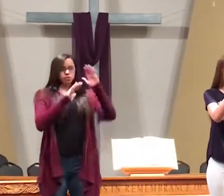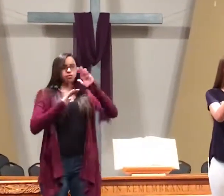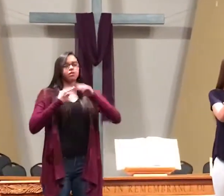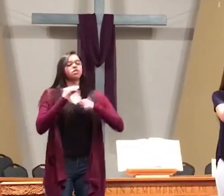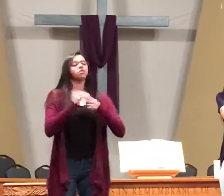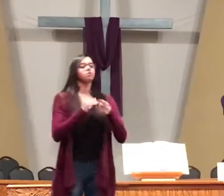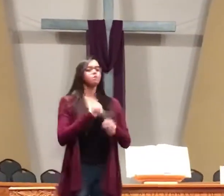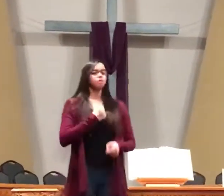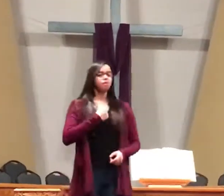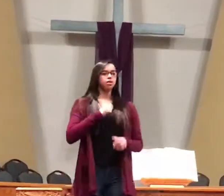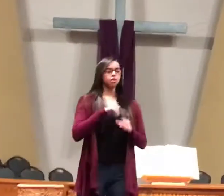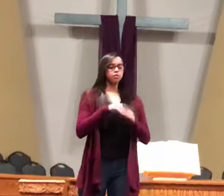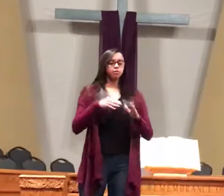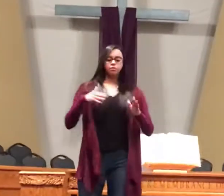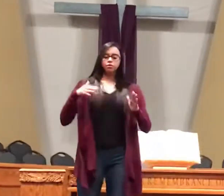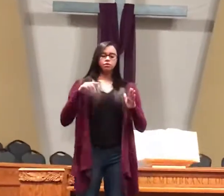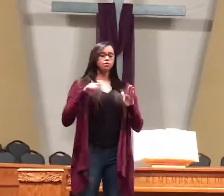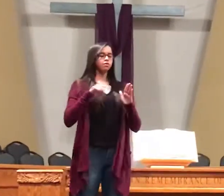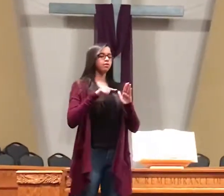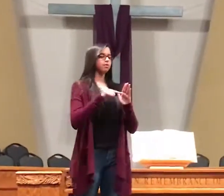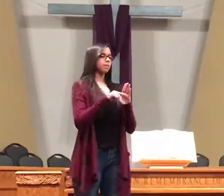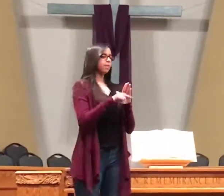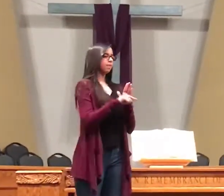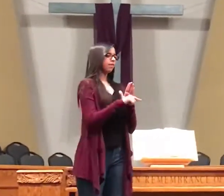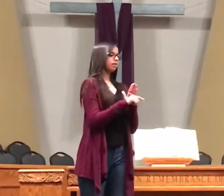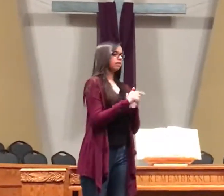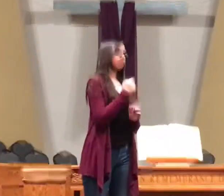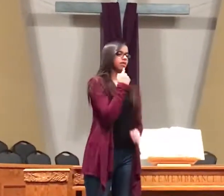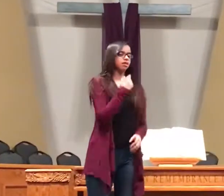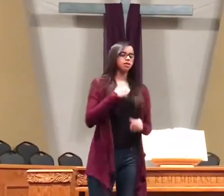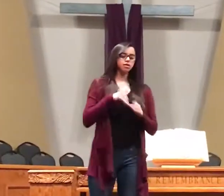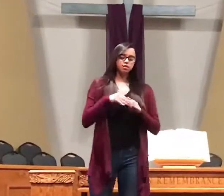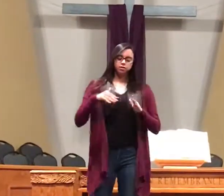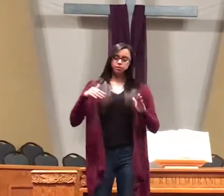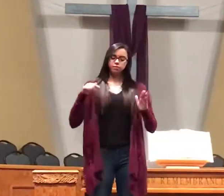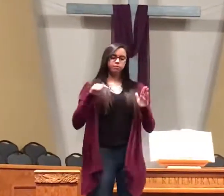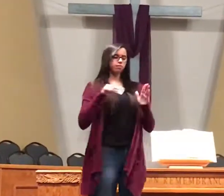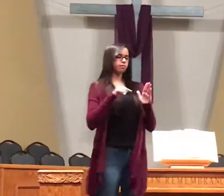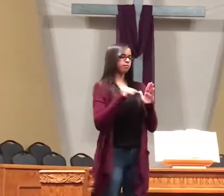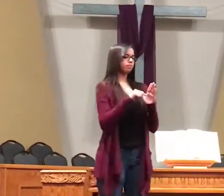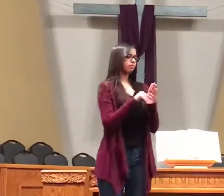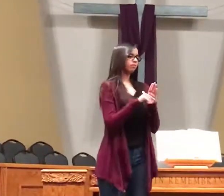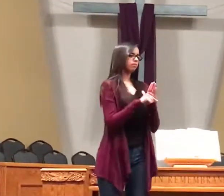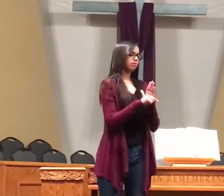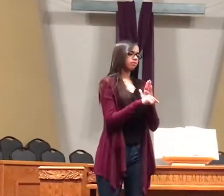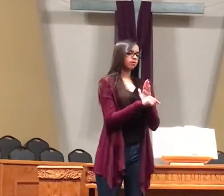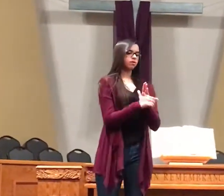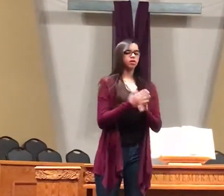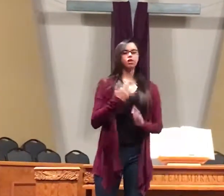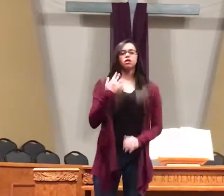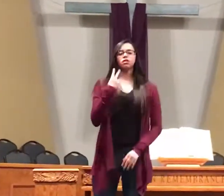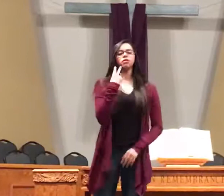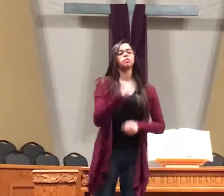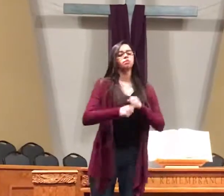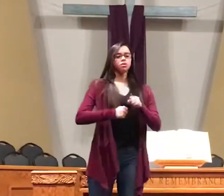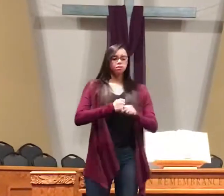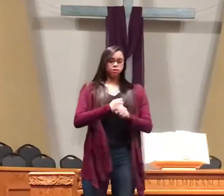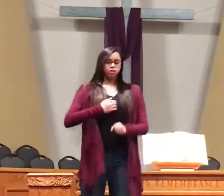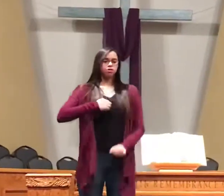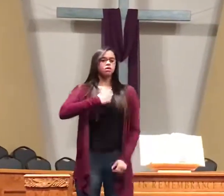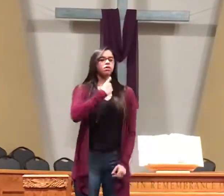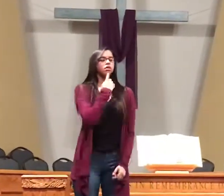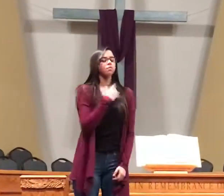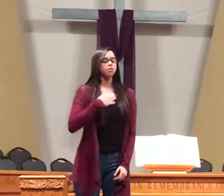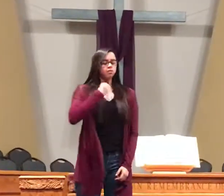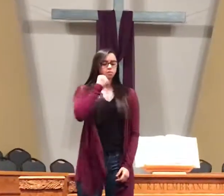Everybody's worried about me. In too deep, say I'm in too deep. It's been